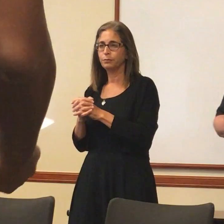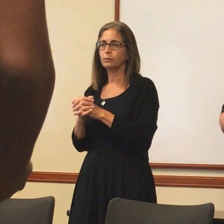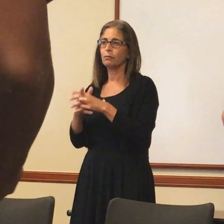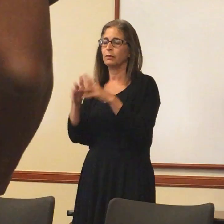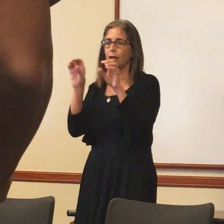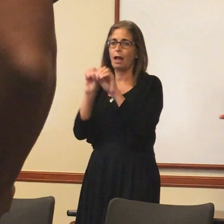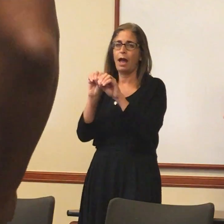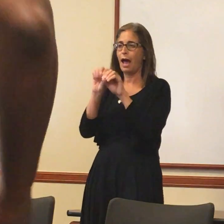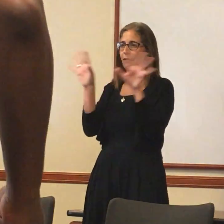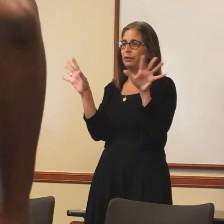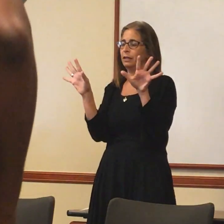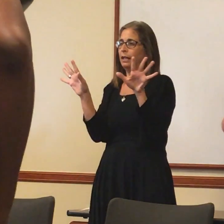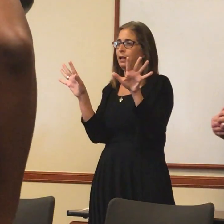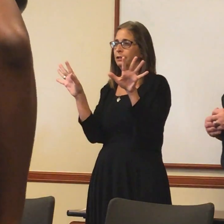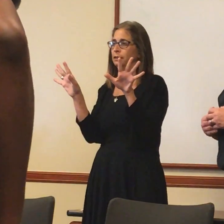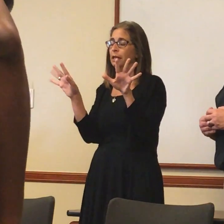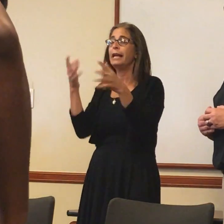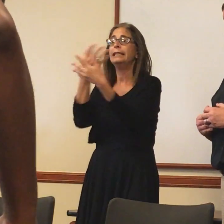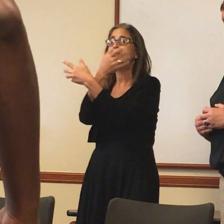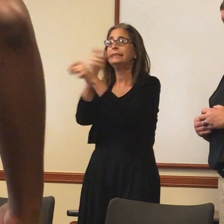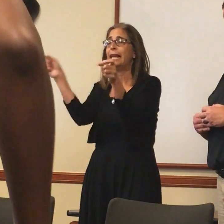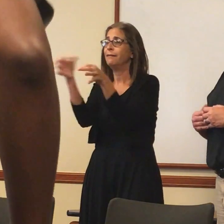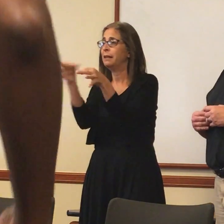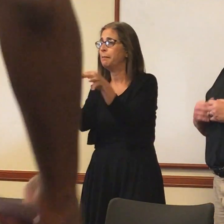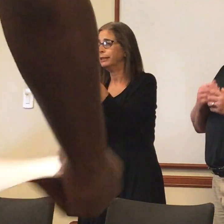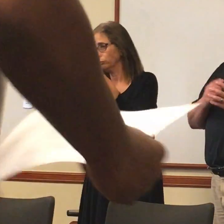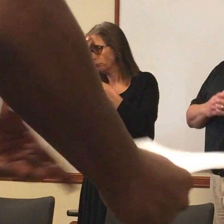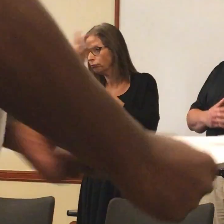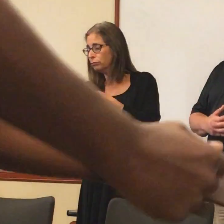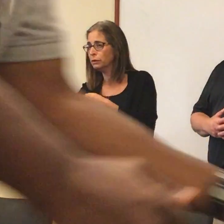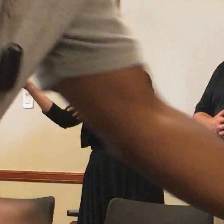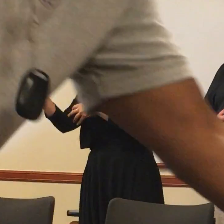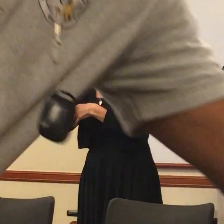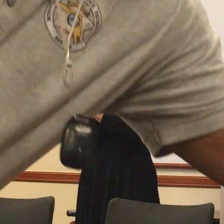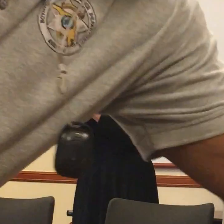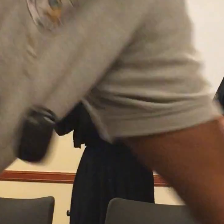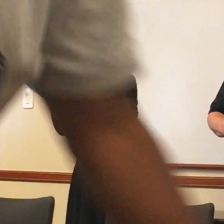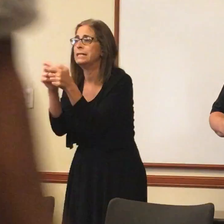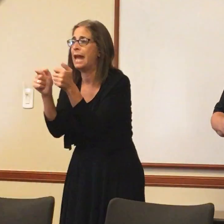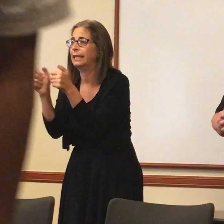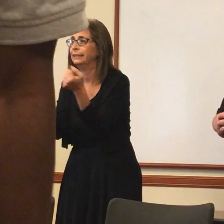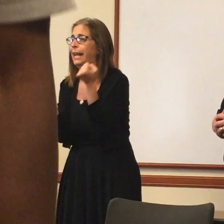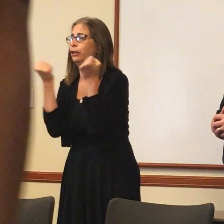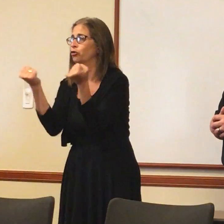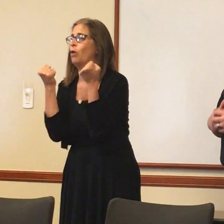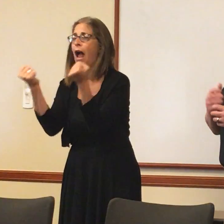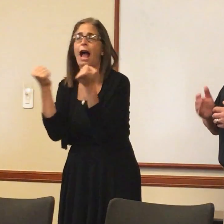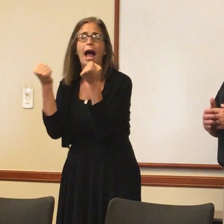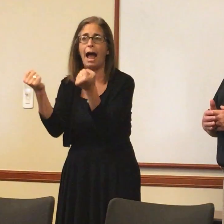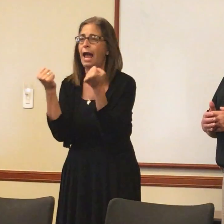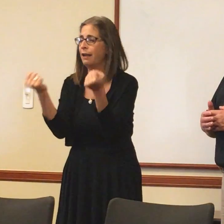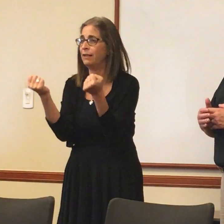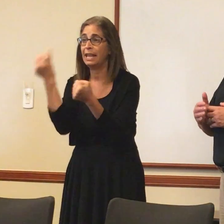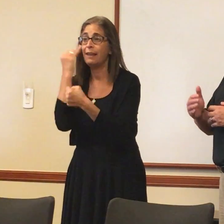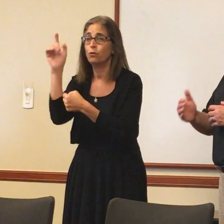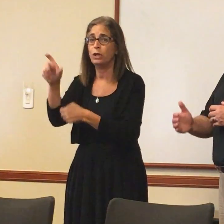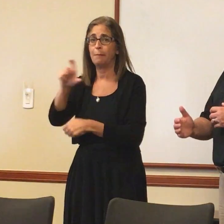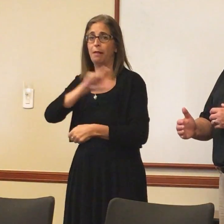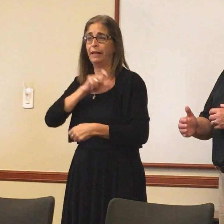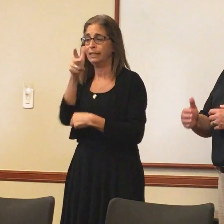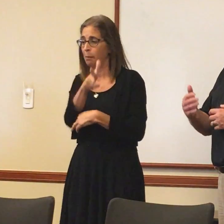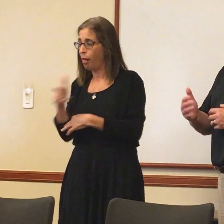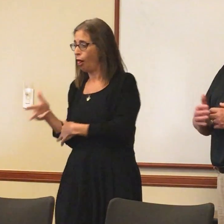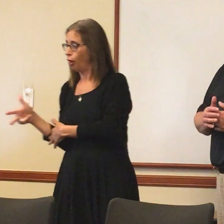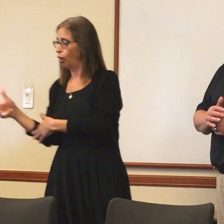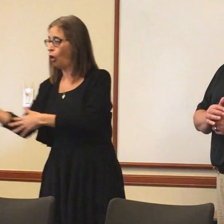And then obviously, one of our final safety messages is, don't text and drive. If you need the police, pull off to the side of the road to a